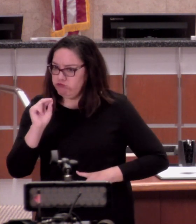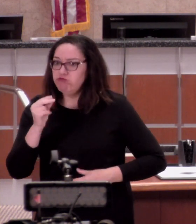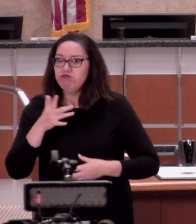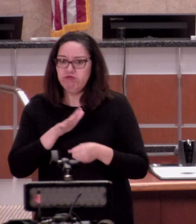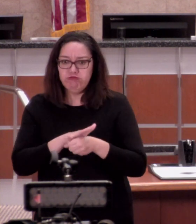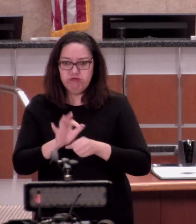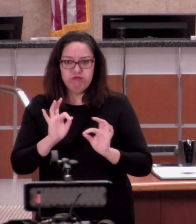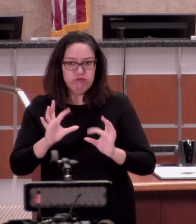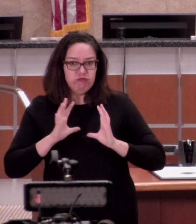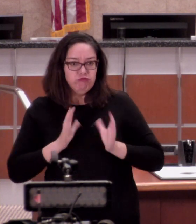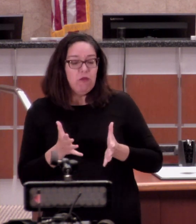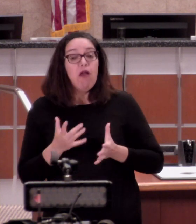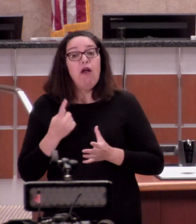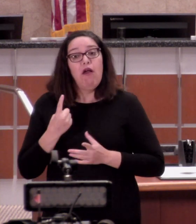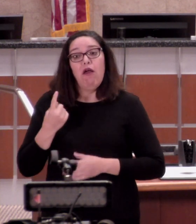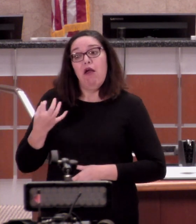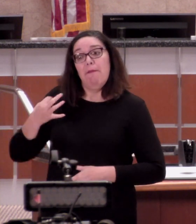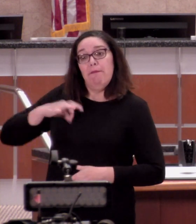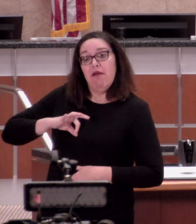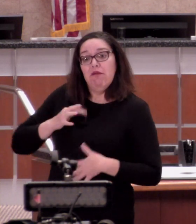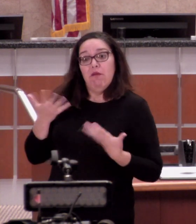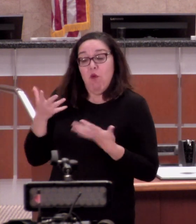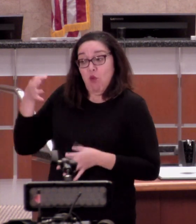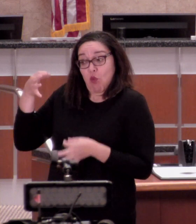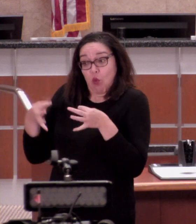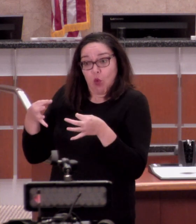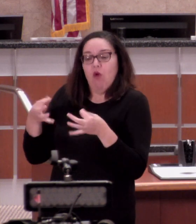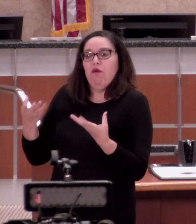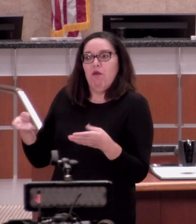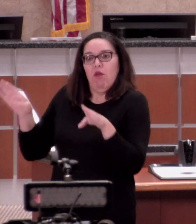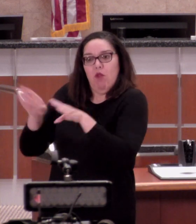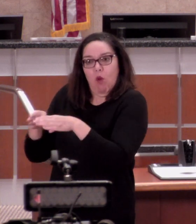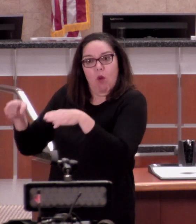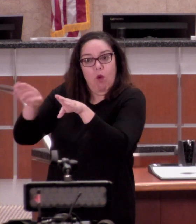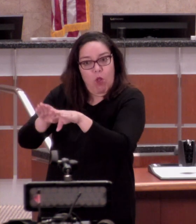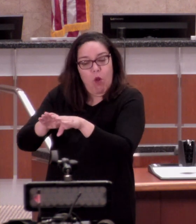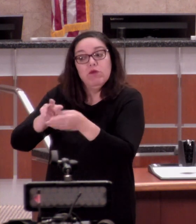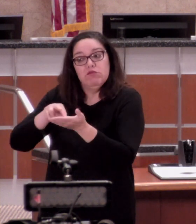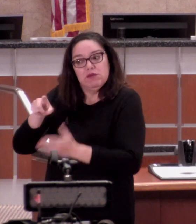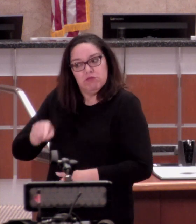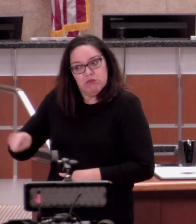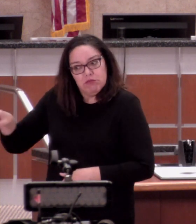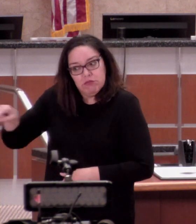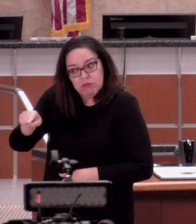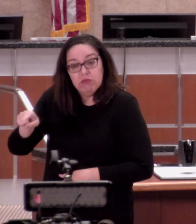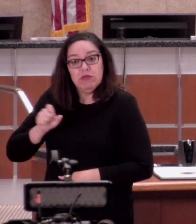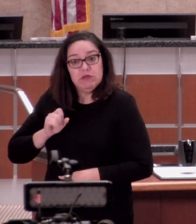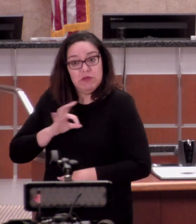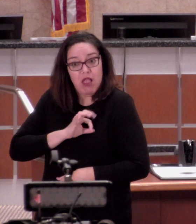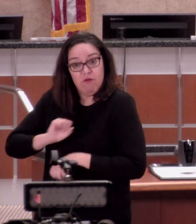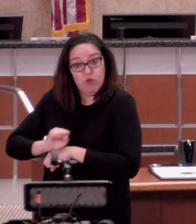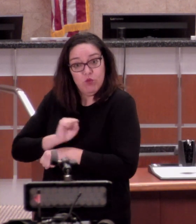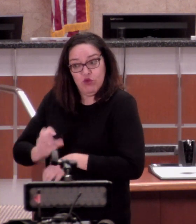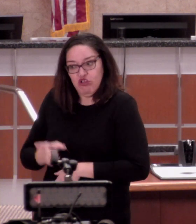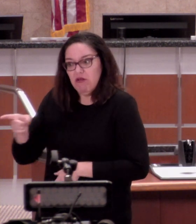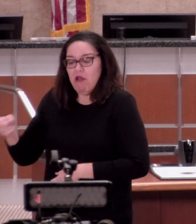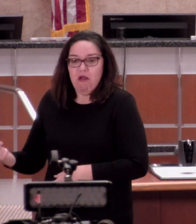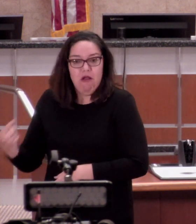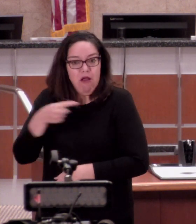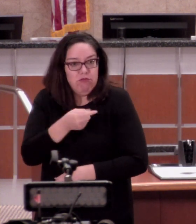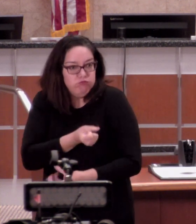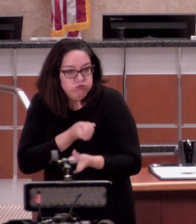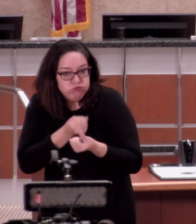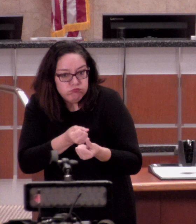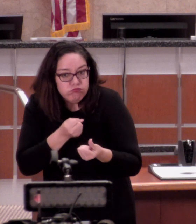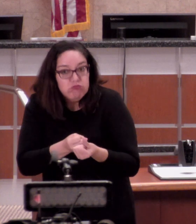of the courts being closed because of this virus, and those court employees are supplementing our our jail staff and our